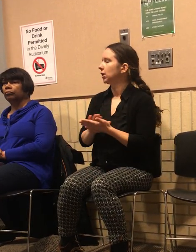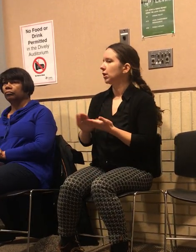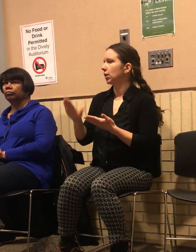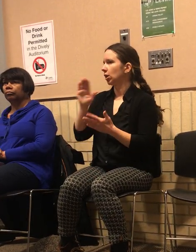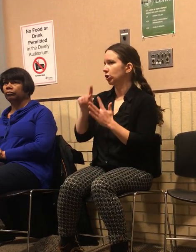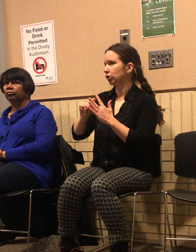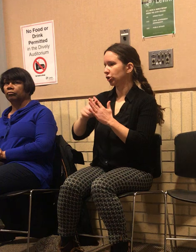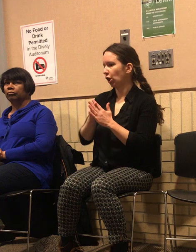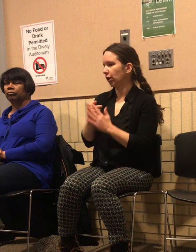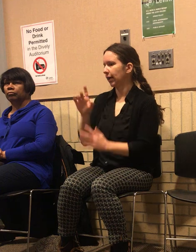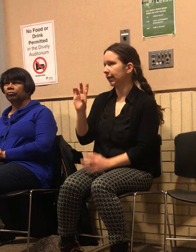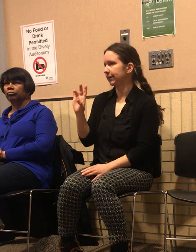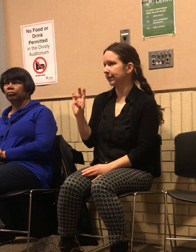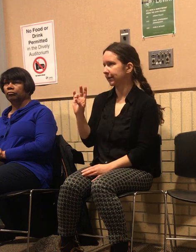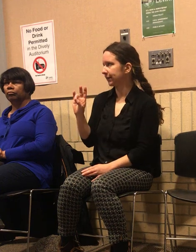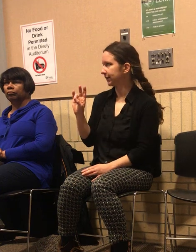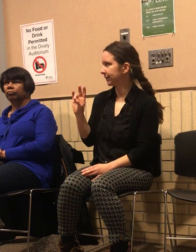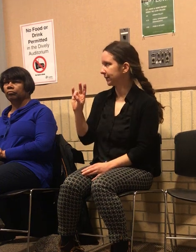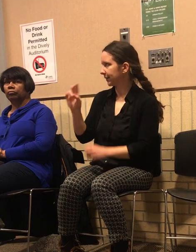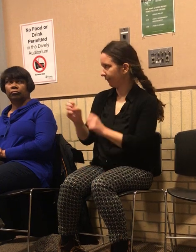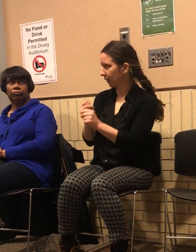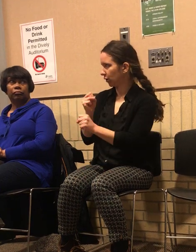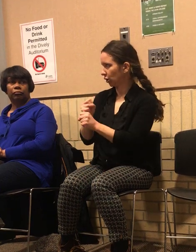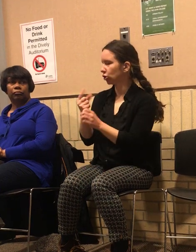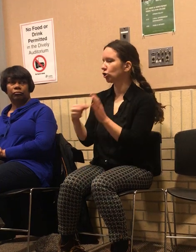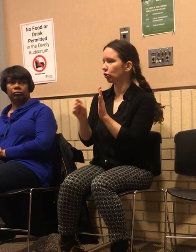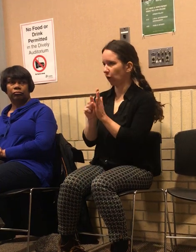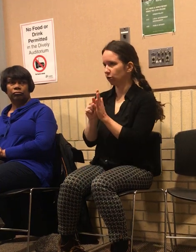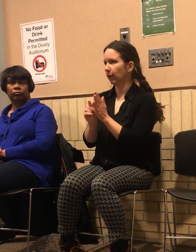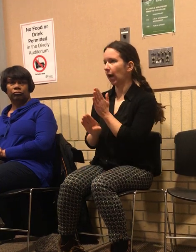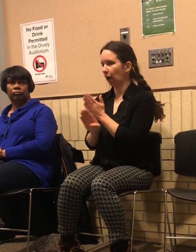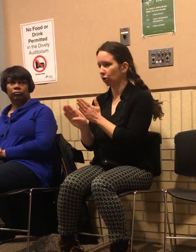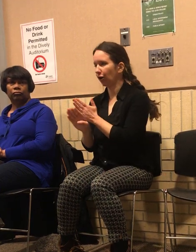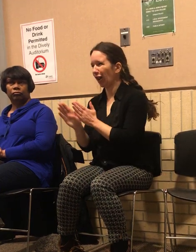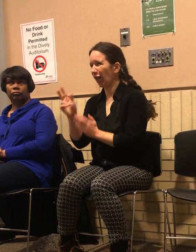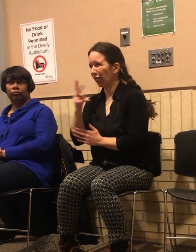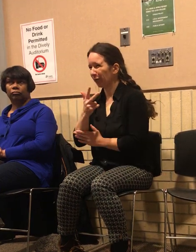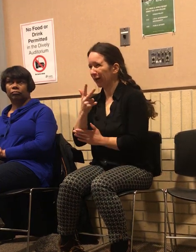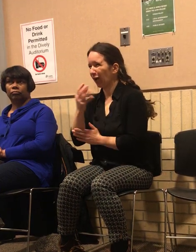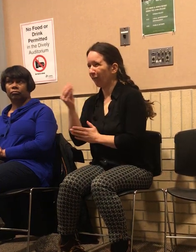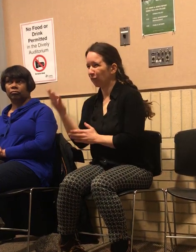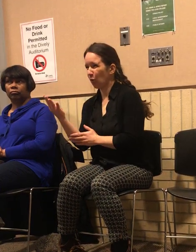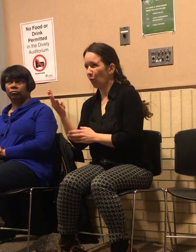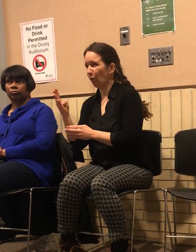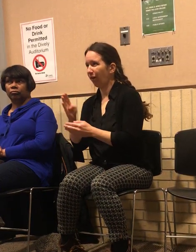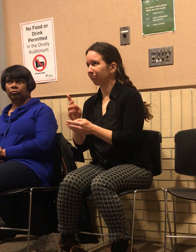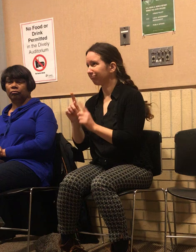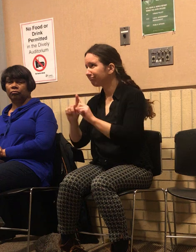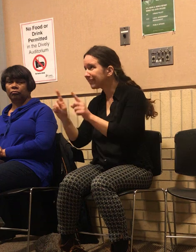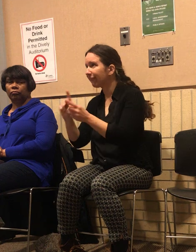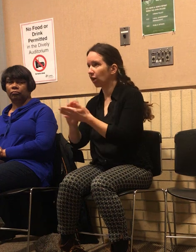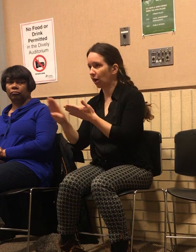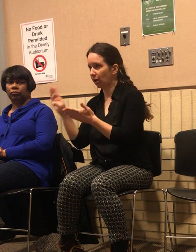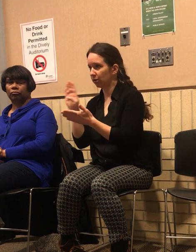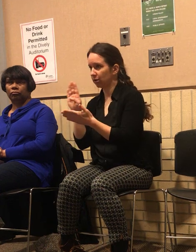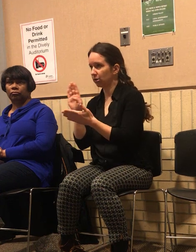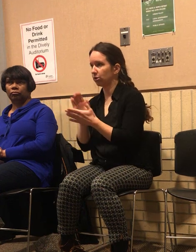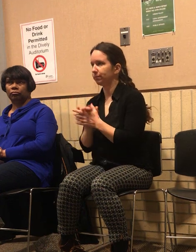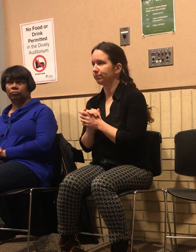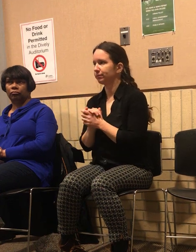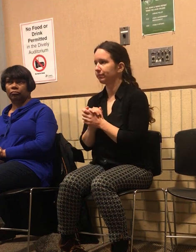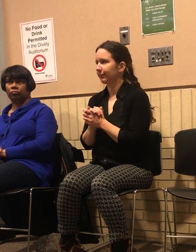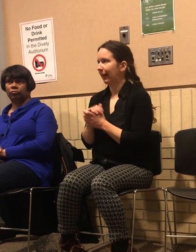to graduate from undergrad. I went to 3 or 4 different colleges. Needless to say, I had wanderlust and I needed to